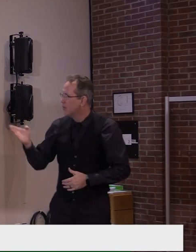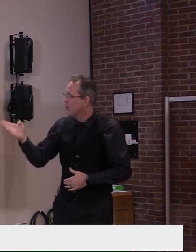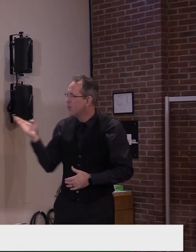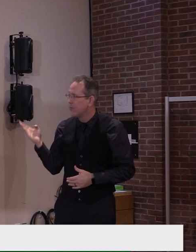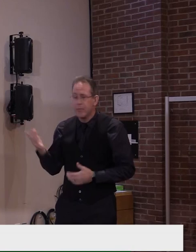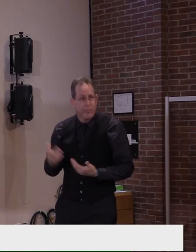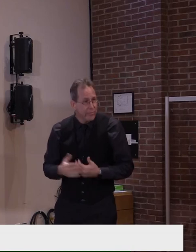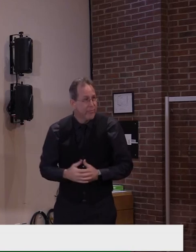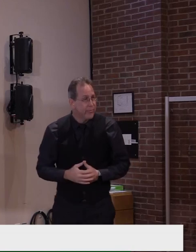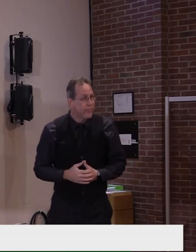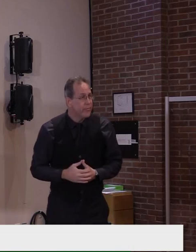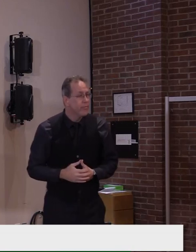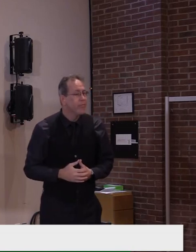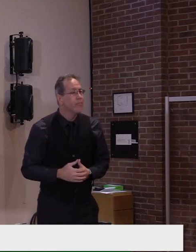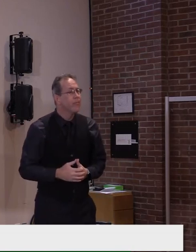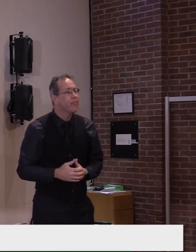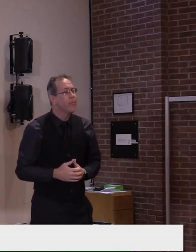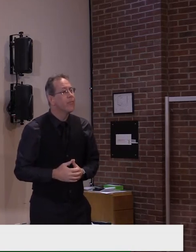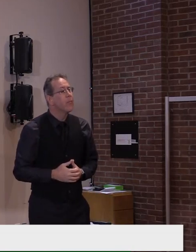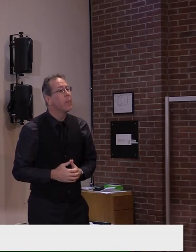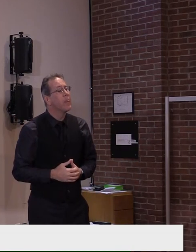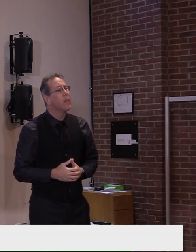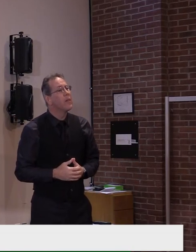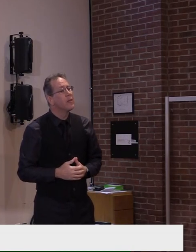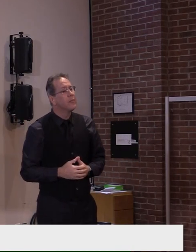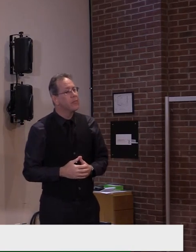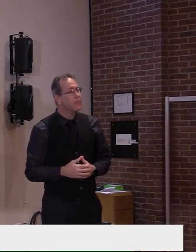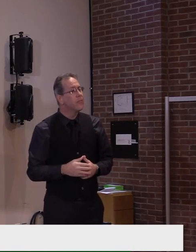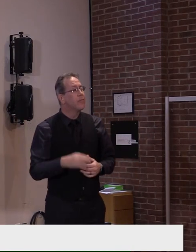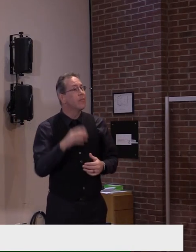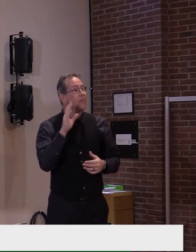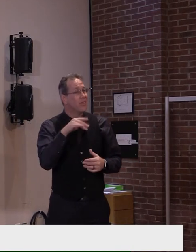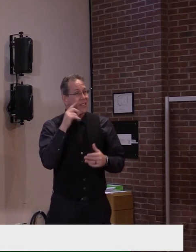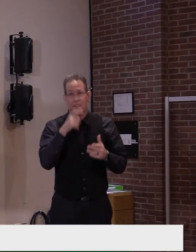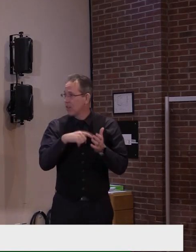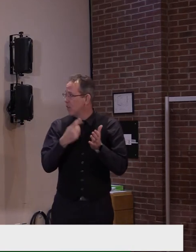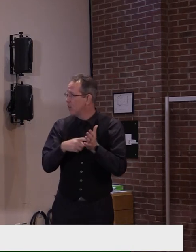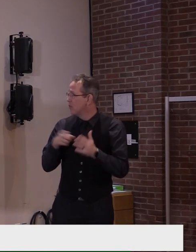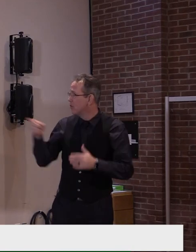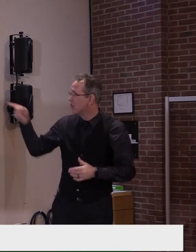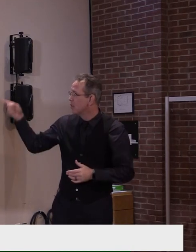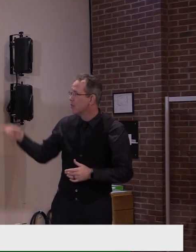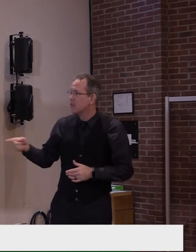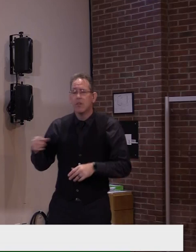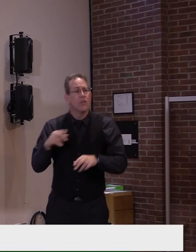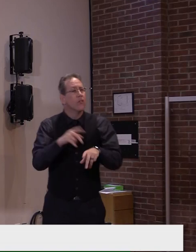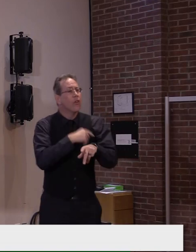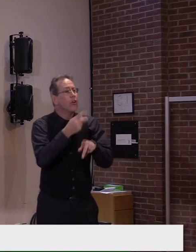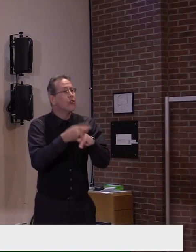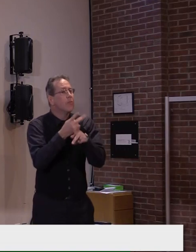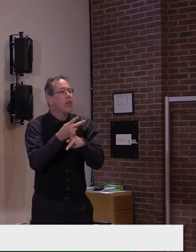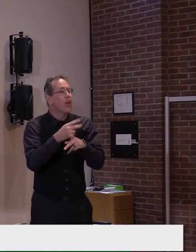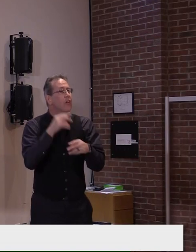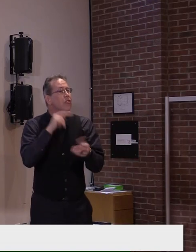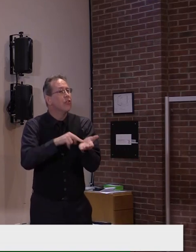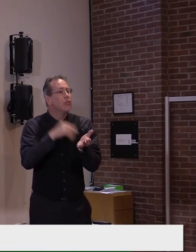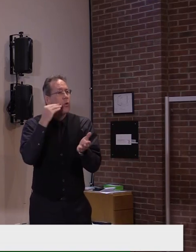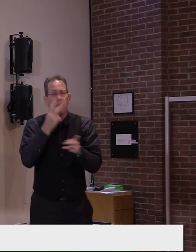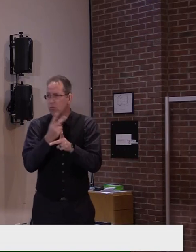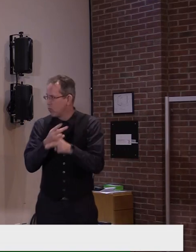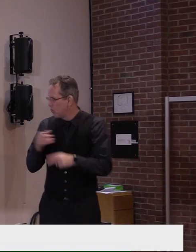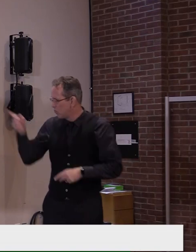Just again, before we turn to the hospitalization numbers, looking at the long-term care facilities, very stable here for our most vulnerable